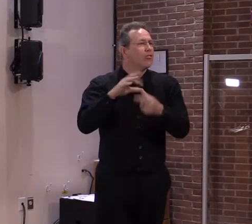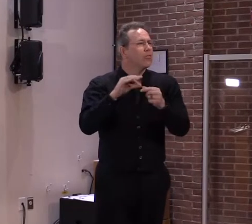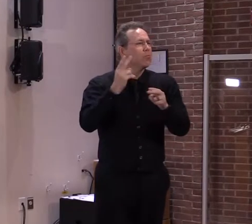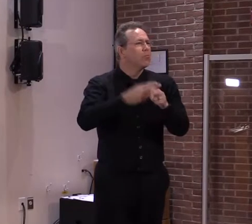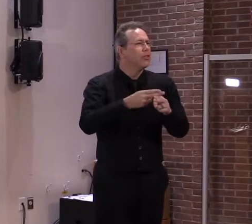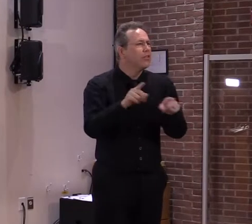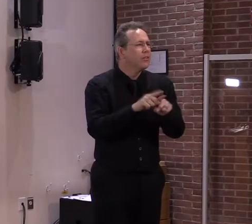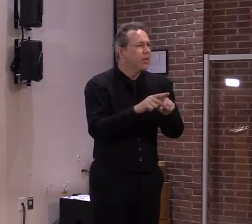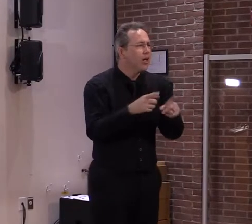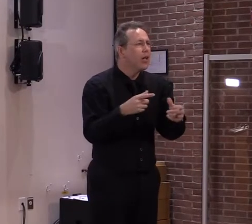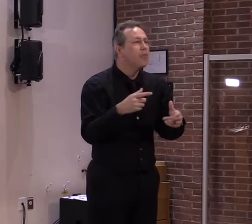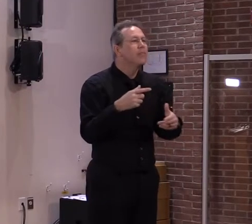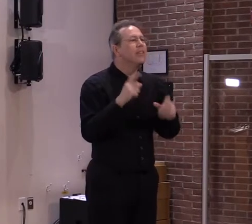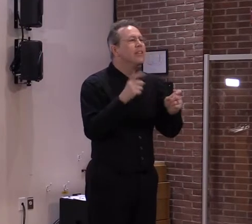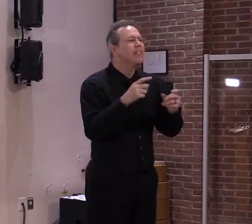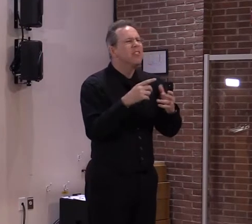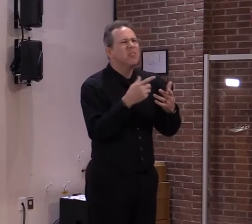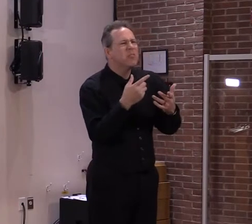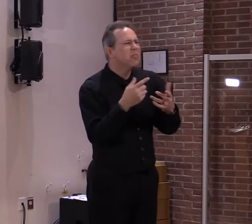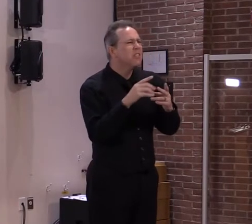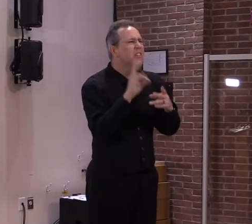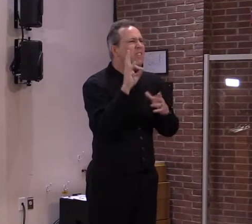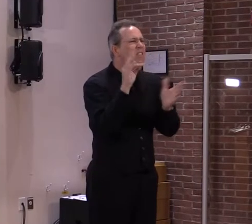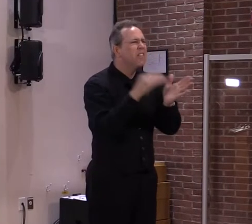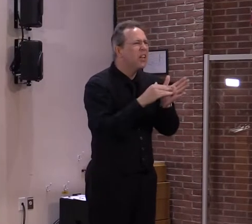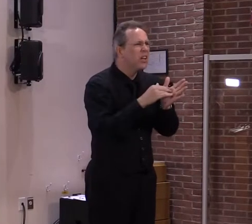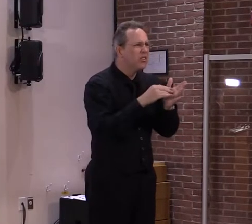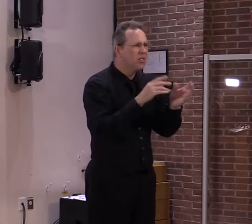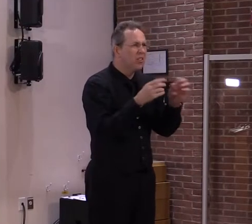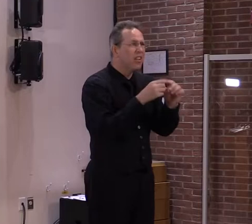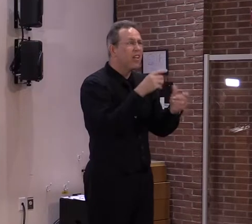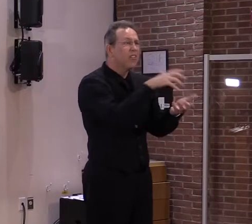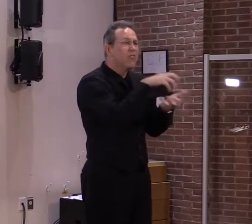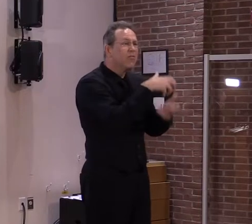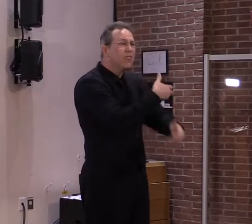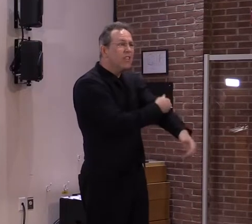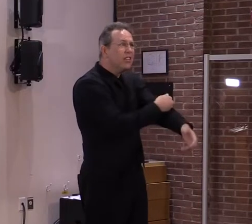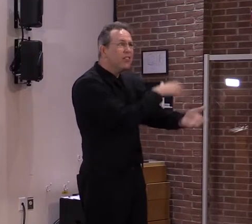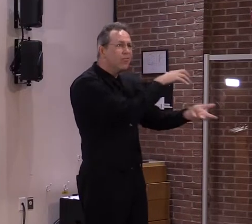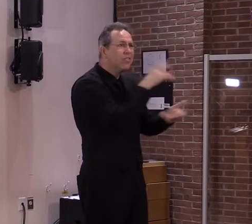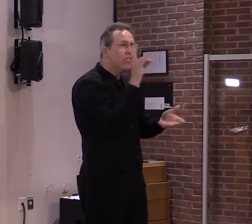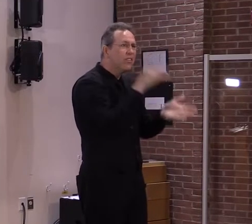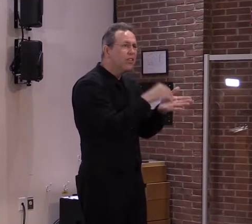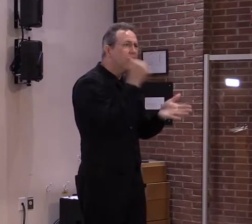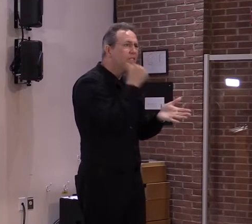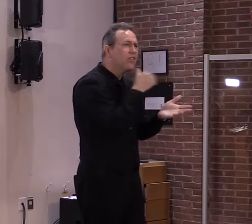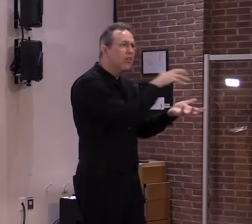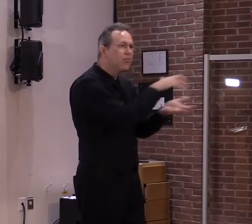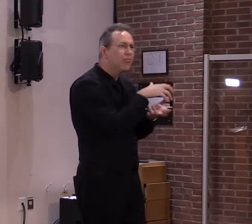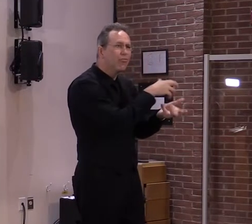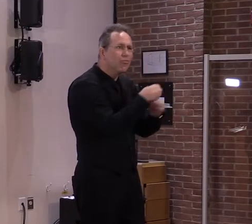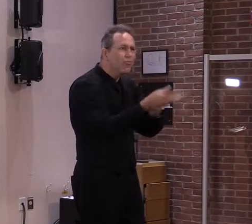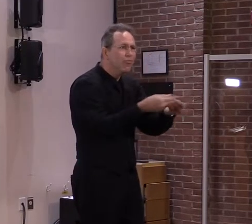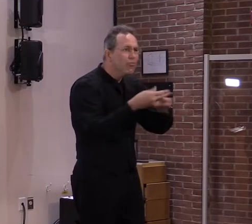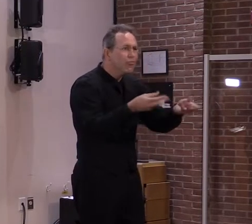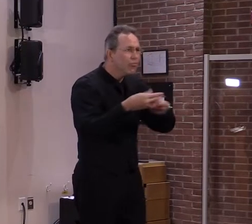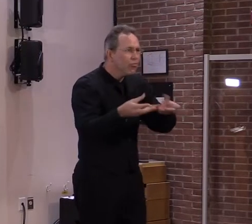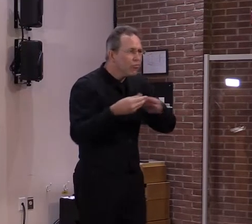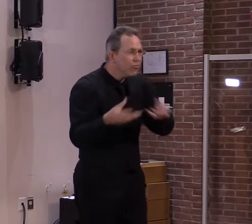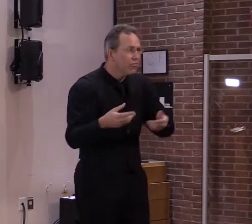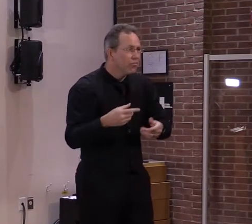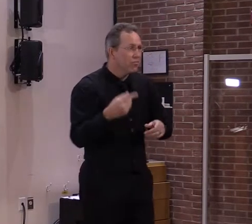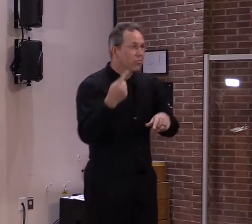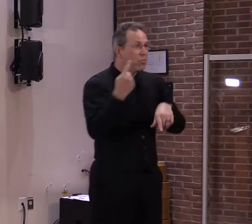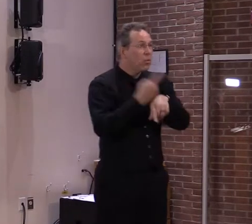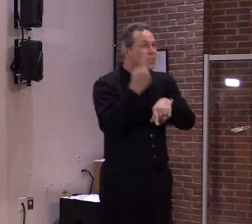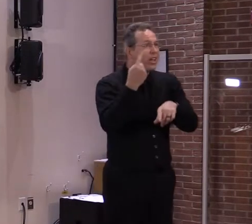administering approximately 7,000 doses per day. In fact, as Commissioner Pichek said, we've had one day where we hit